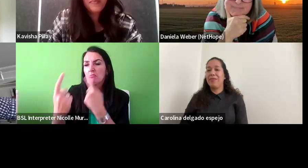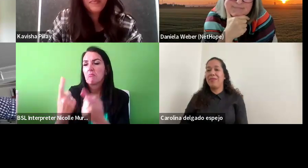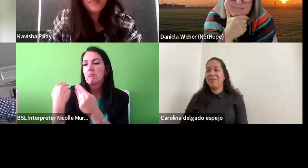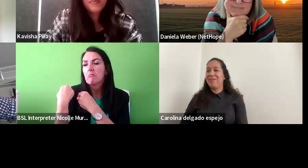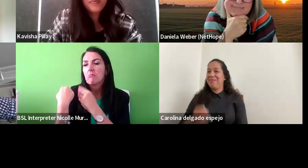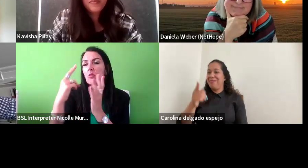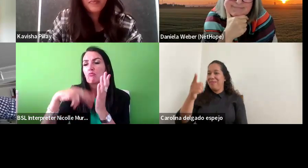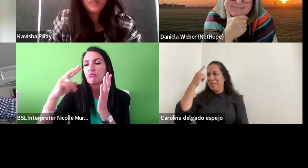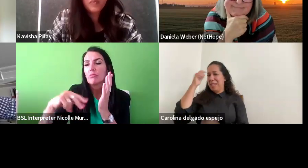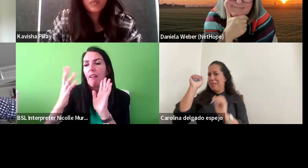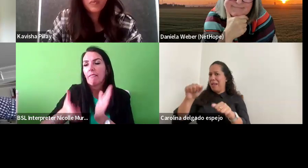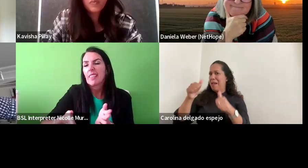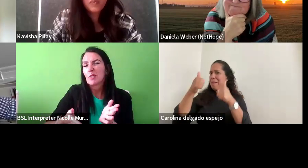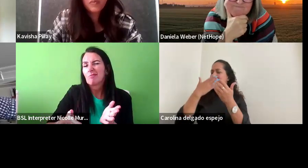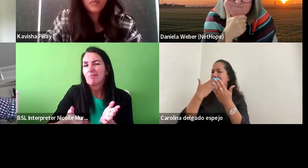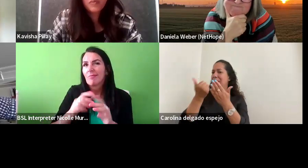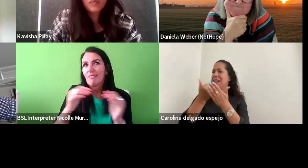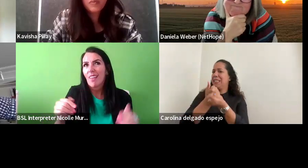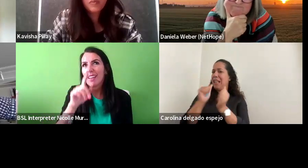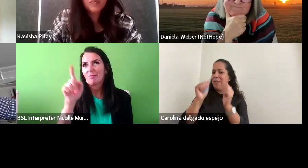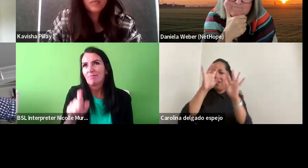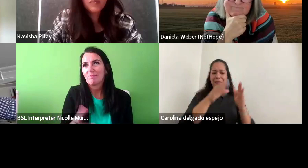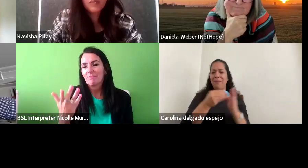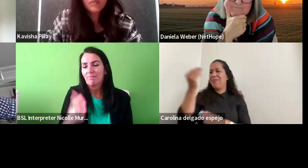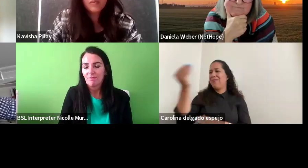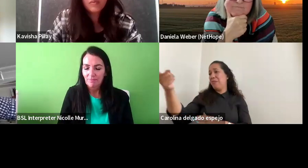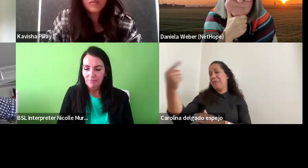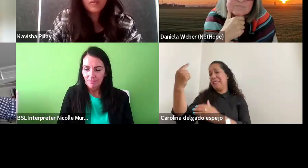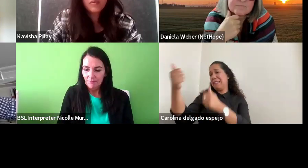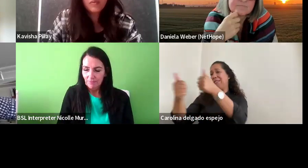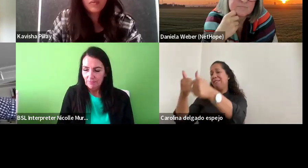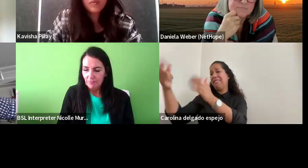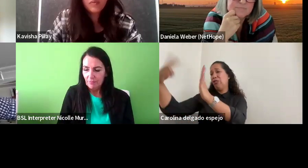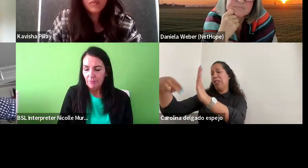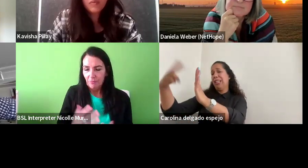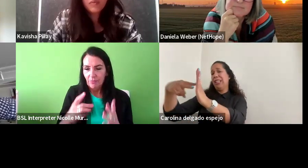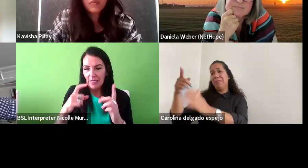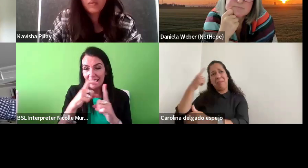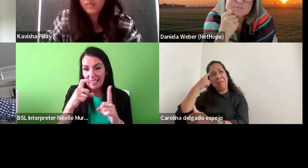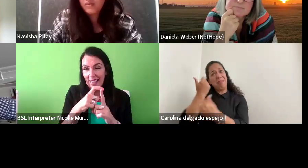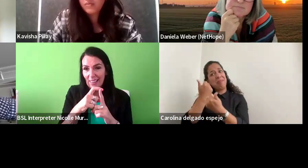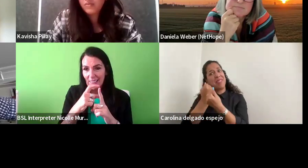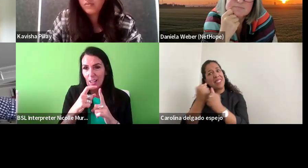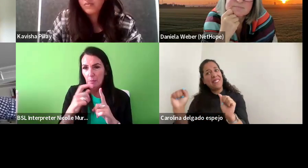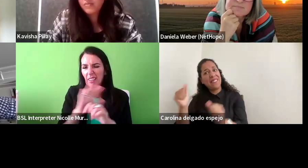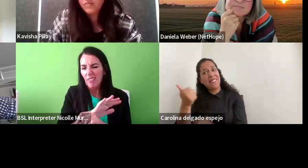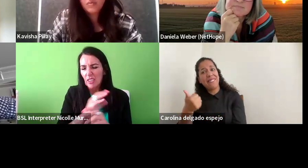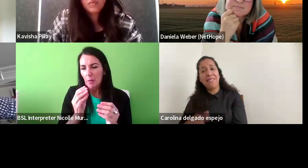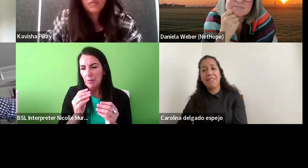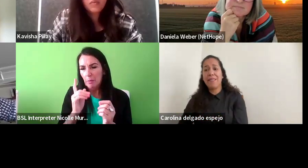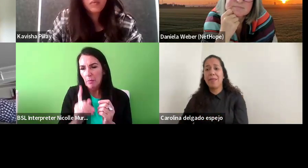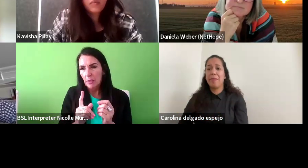put all the responsibility on the community or the consumer? What exactly can be done? I mean, Daniela did address something, but what